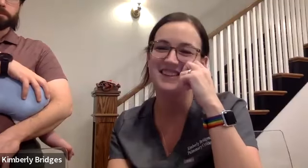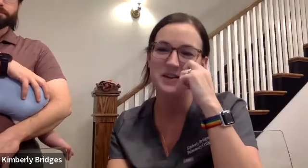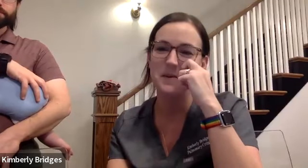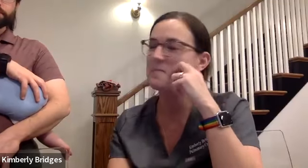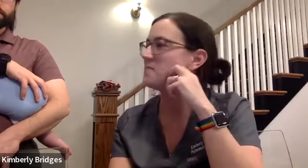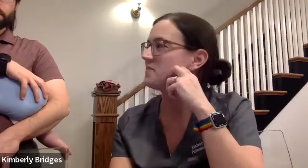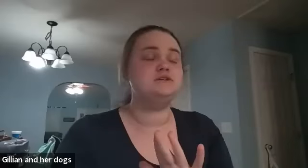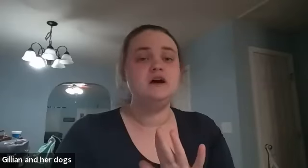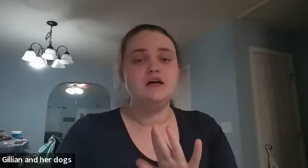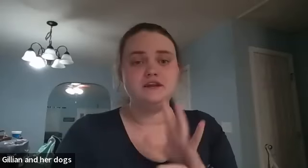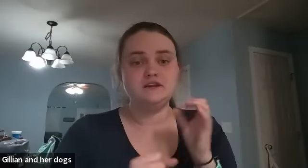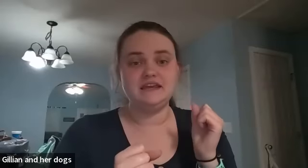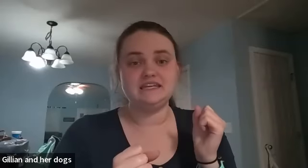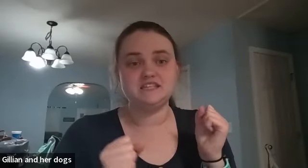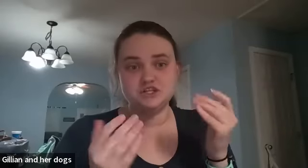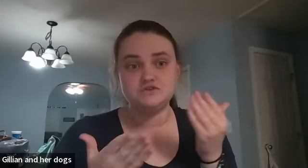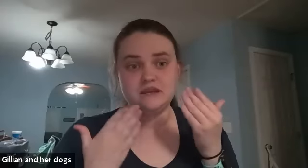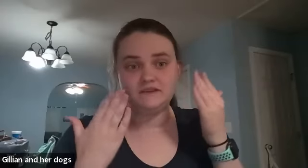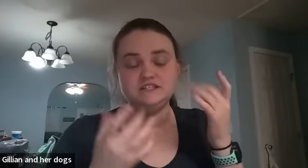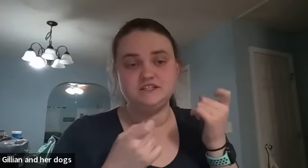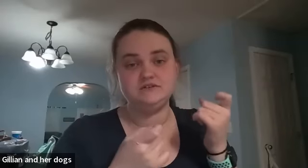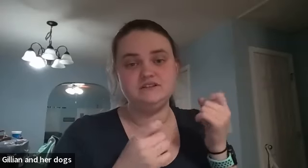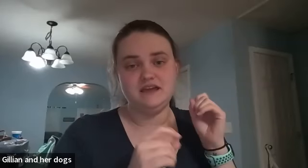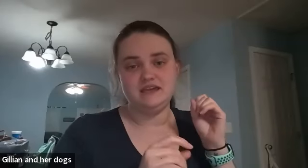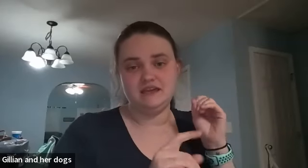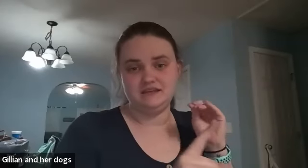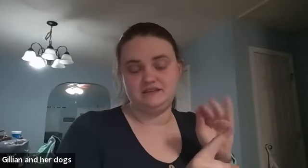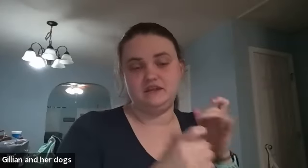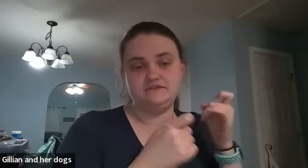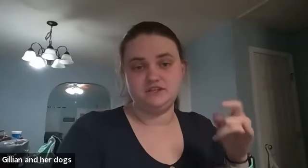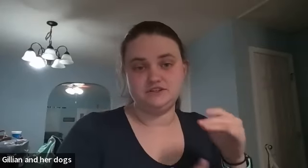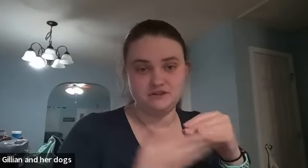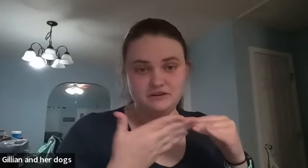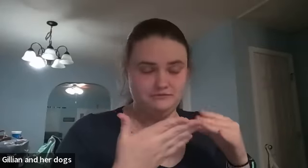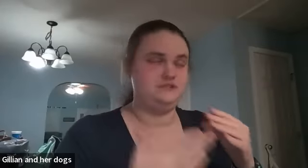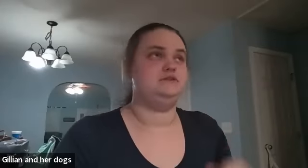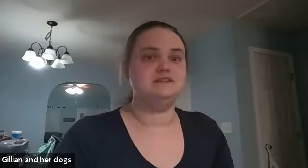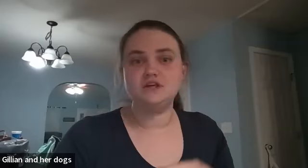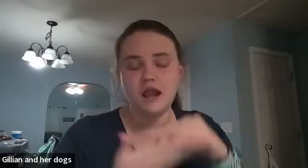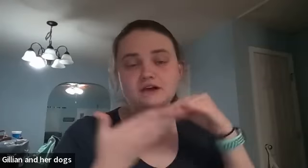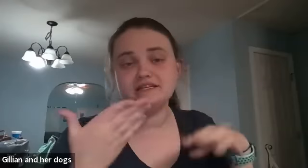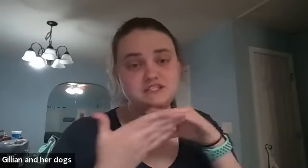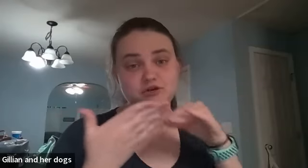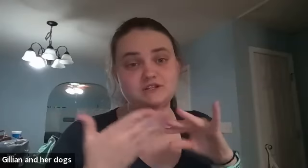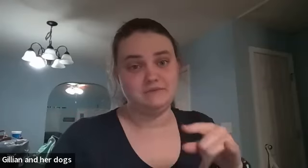I promise you, they're like, it's such a great thing to do, to like give to your students. Sorry, I'll say students when I mean